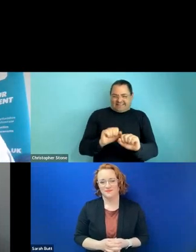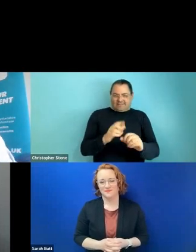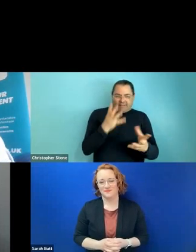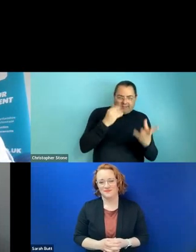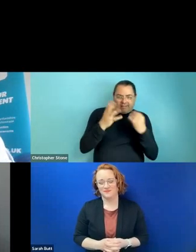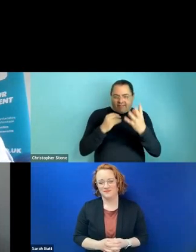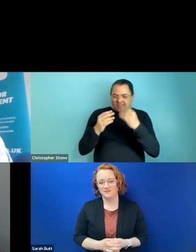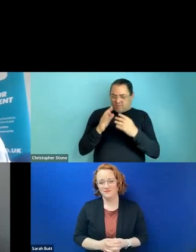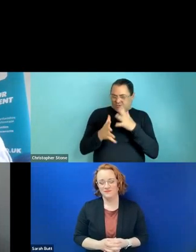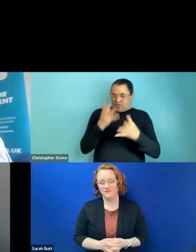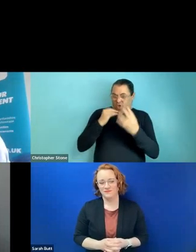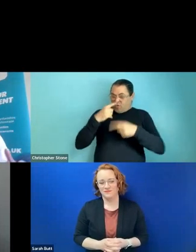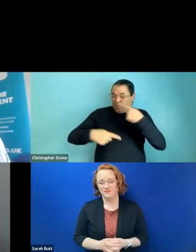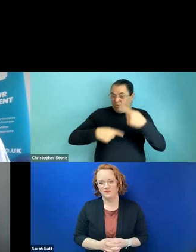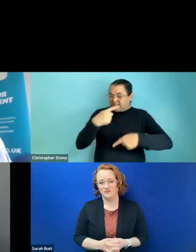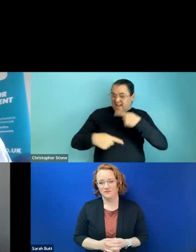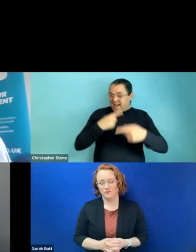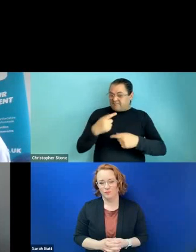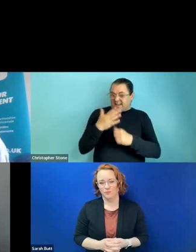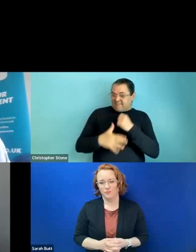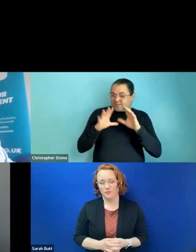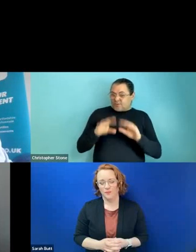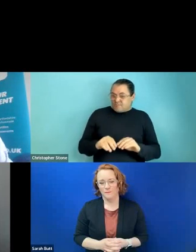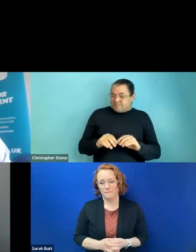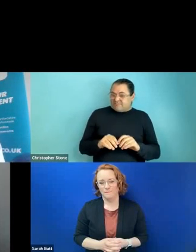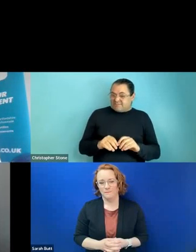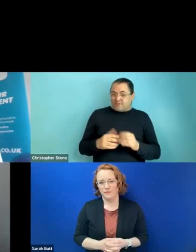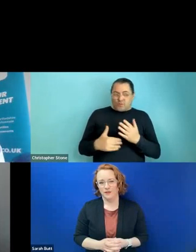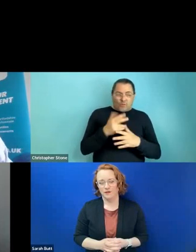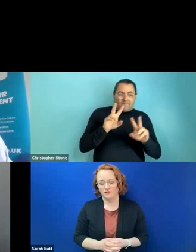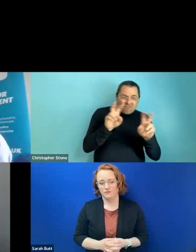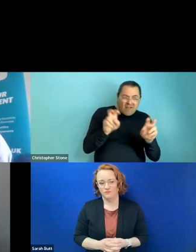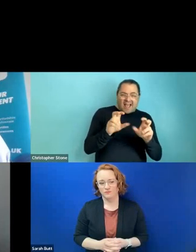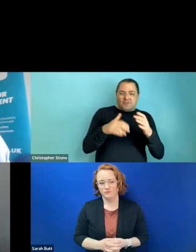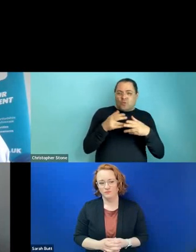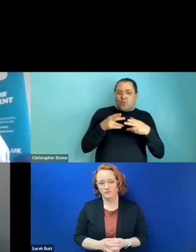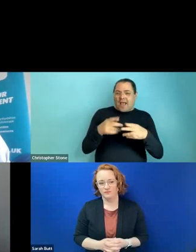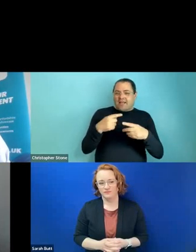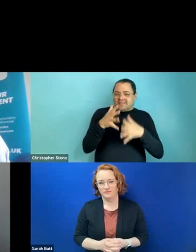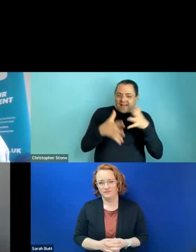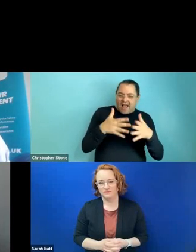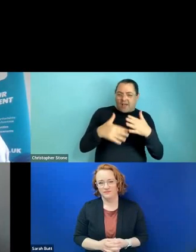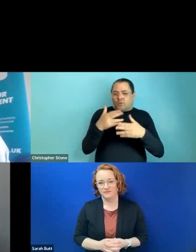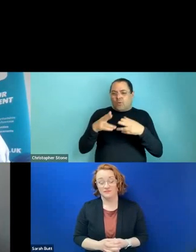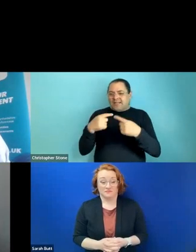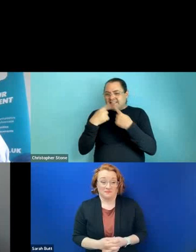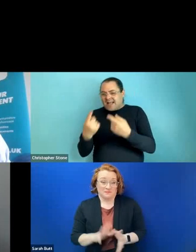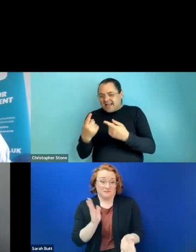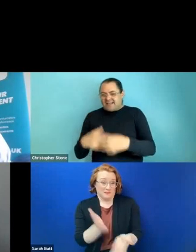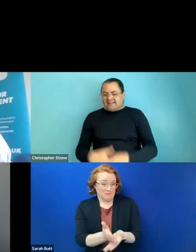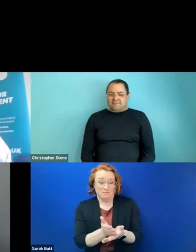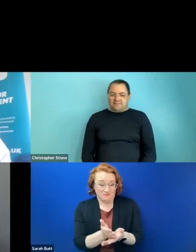just a never-ending learning cycle, isn't it? You're always learning new phrases, new ways of phrasing things. Yes,